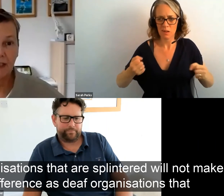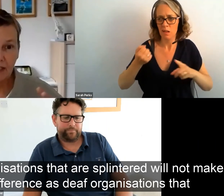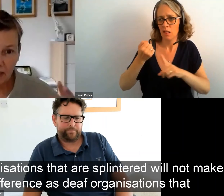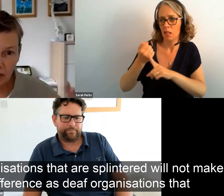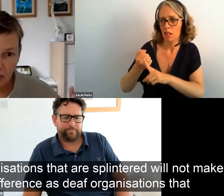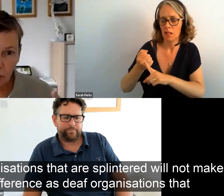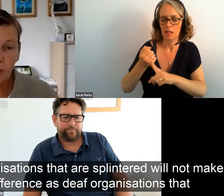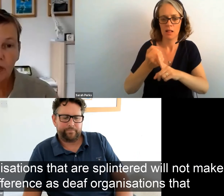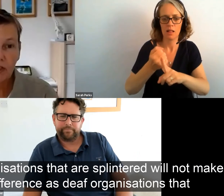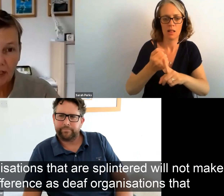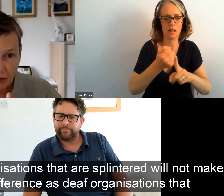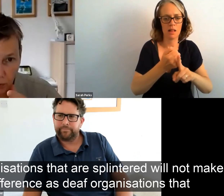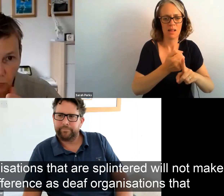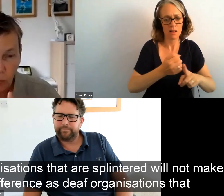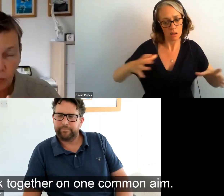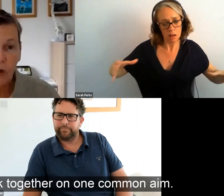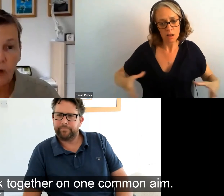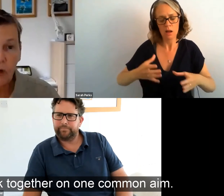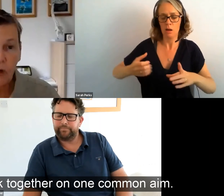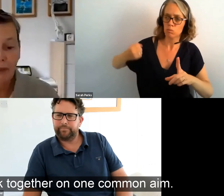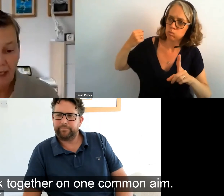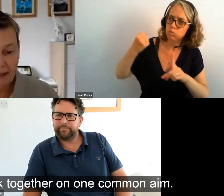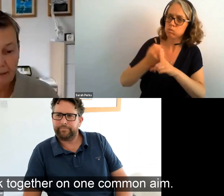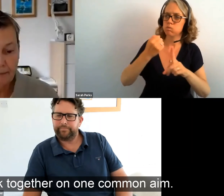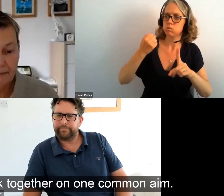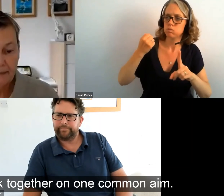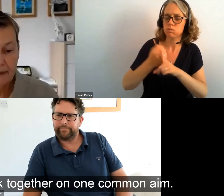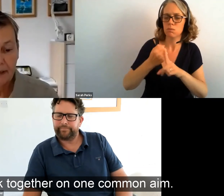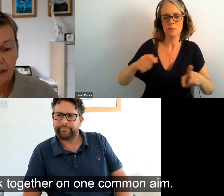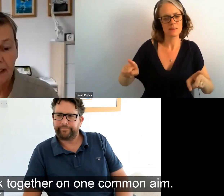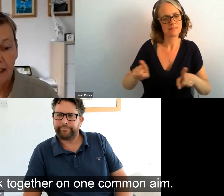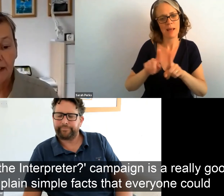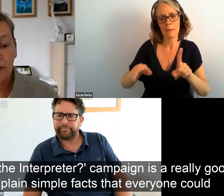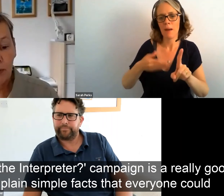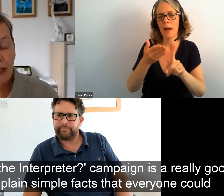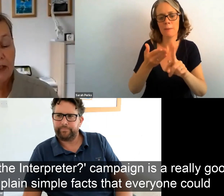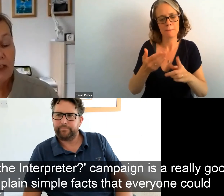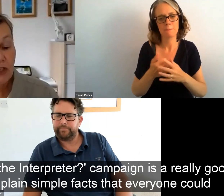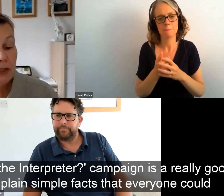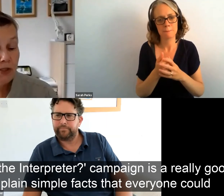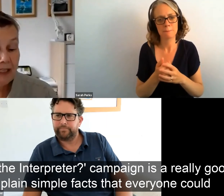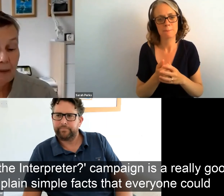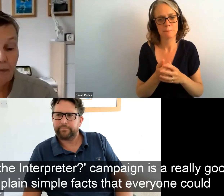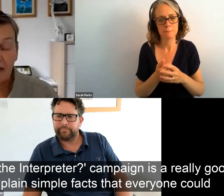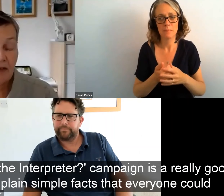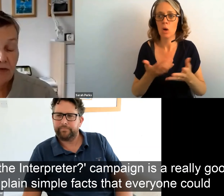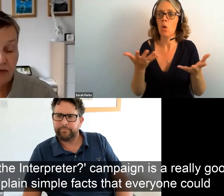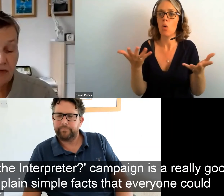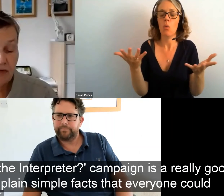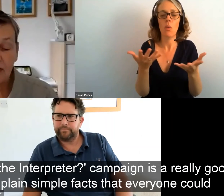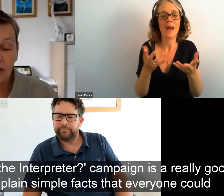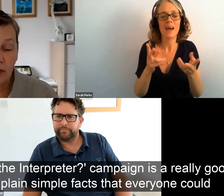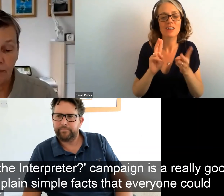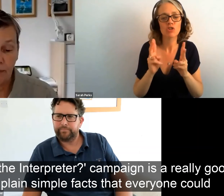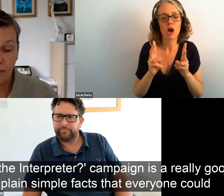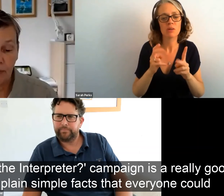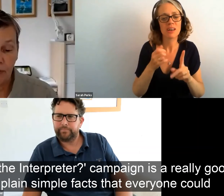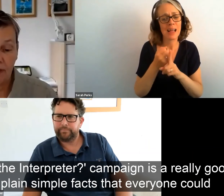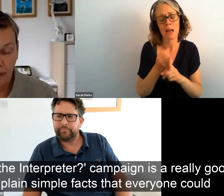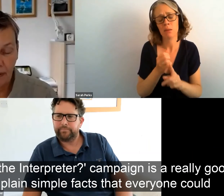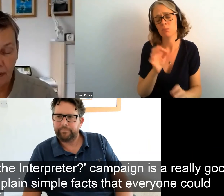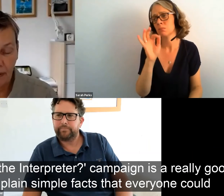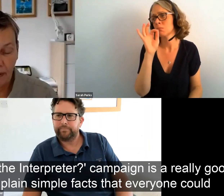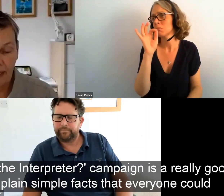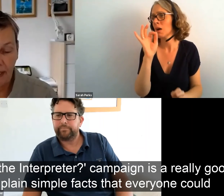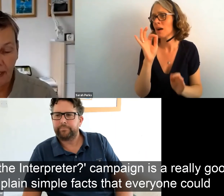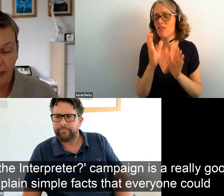deaf organisations that work together on one common aim. The Where the Interpreter campaign is a really good example